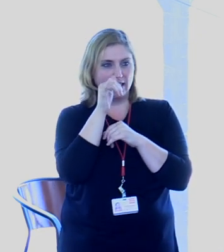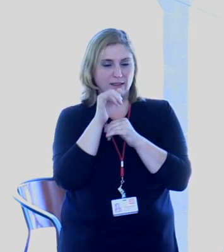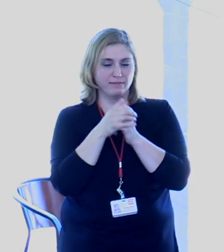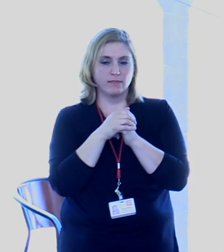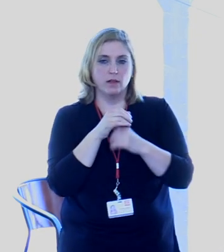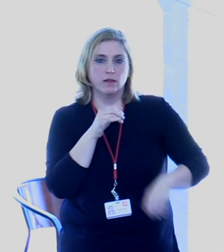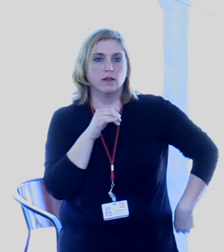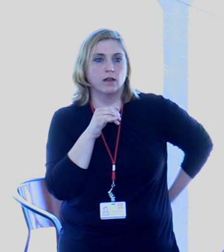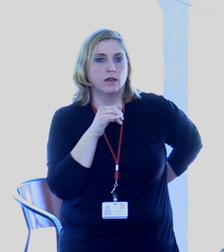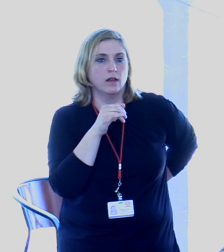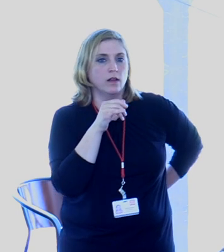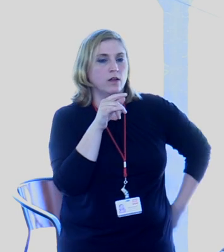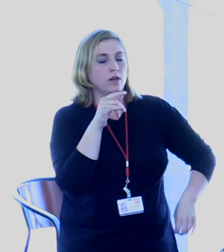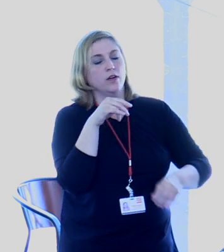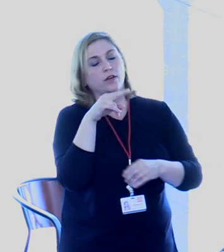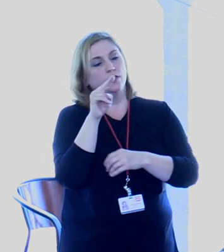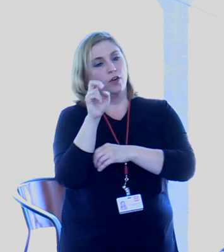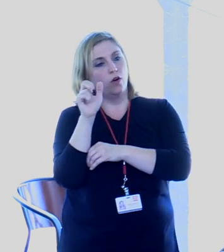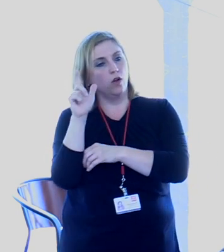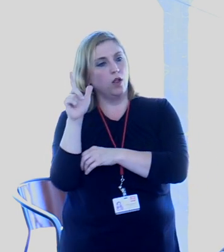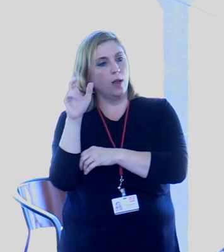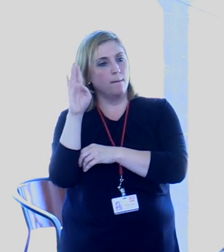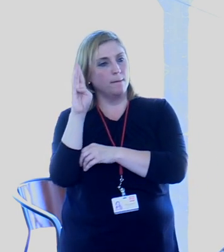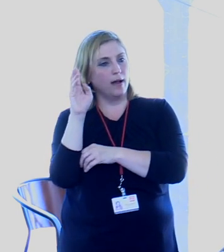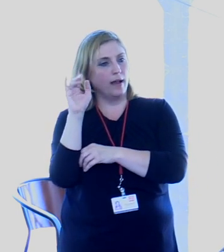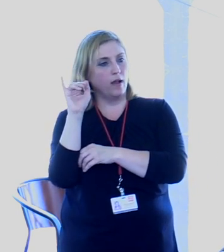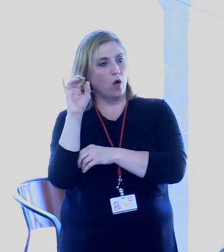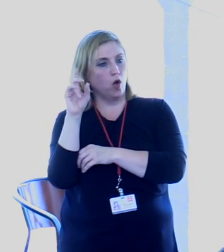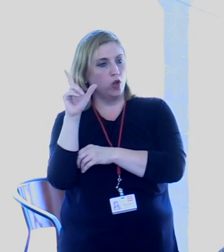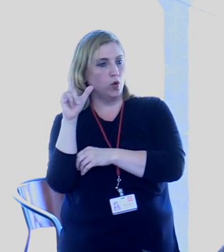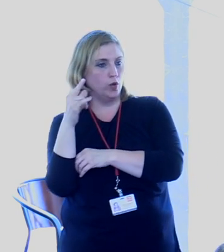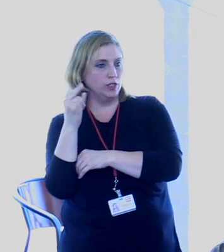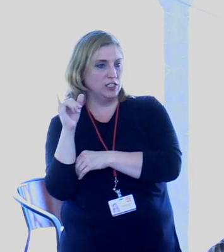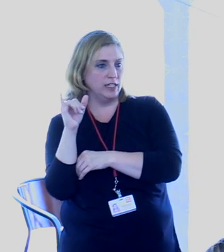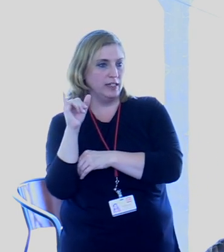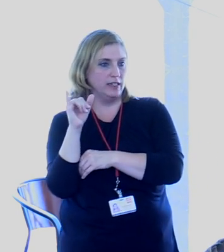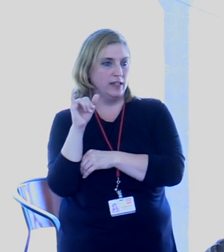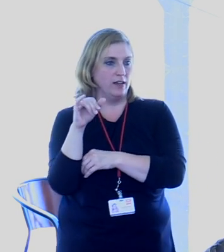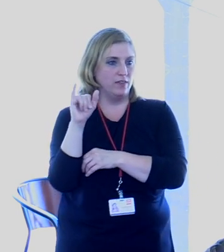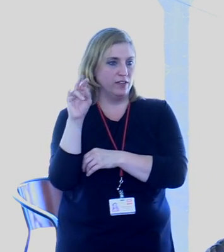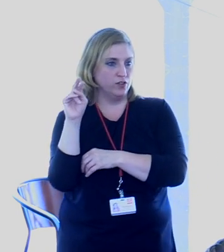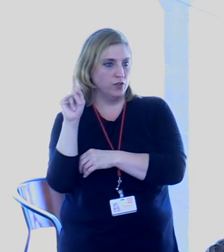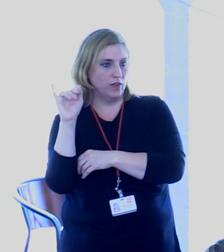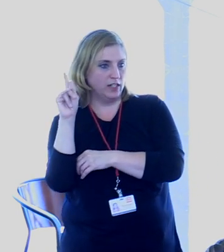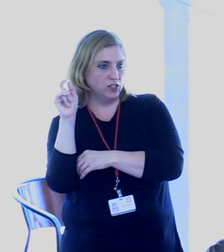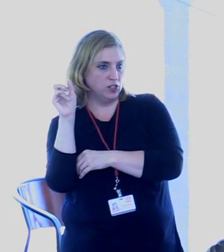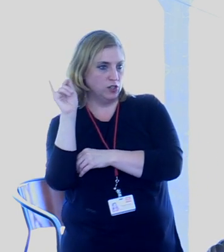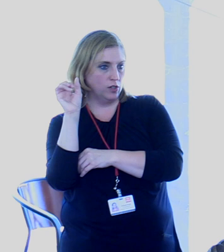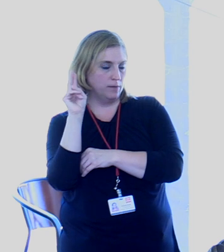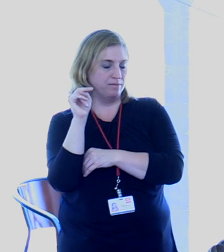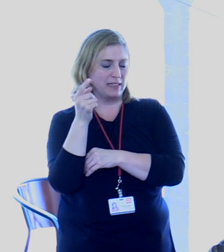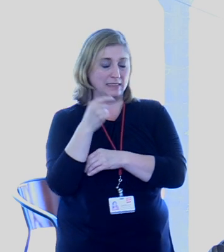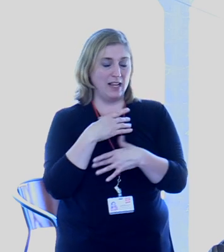Wisdom, Neurobiology, Longevity, and Intervention. Now, this is very interesting.